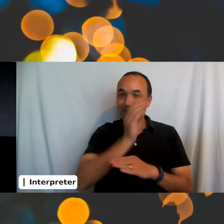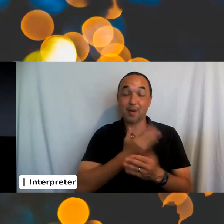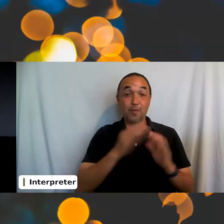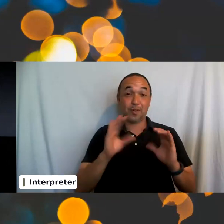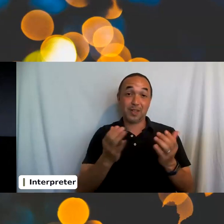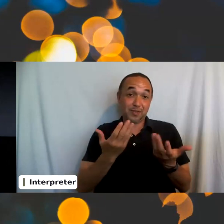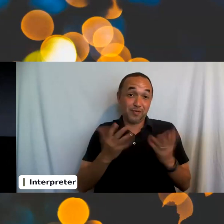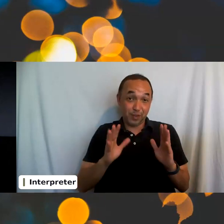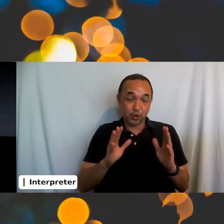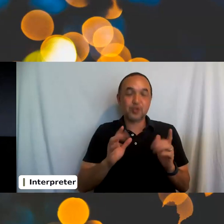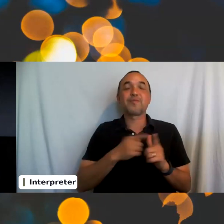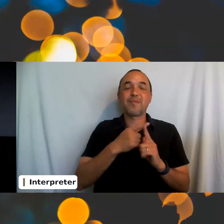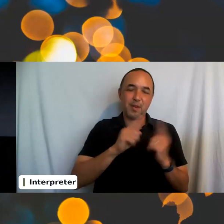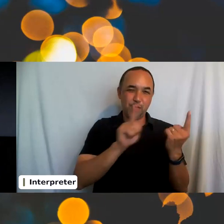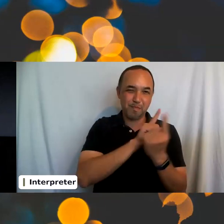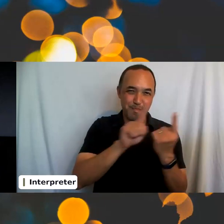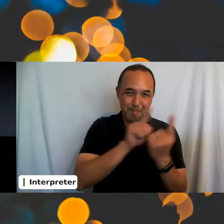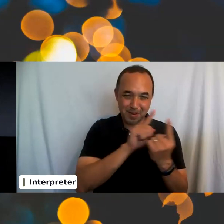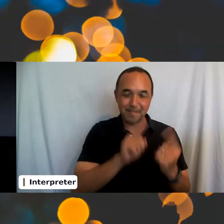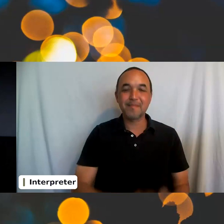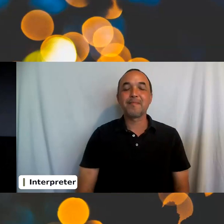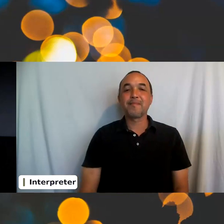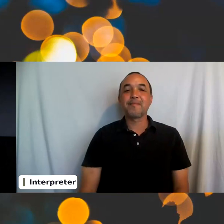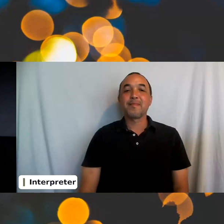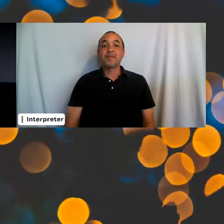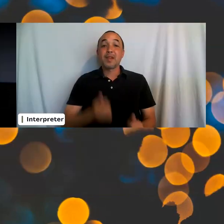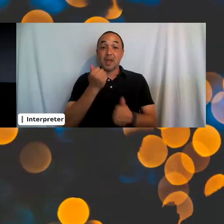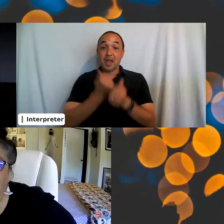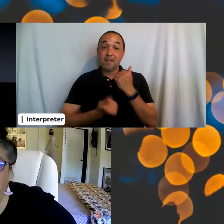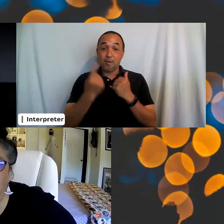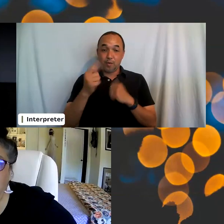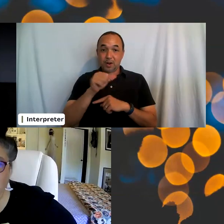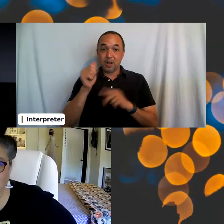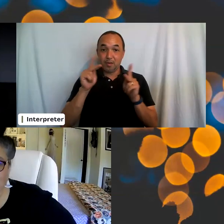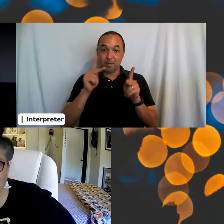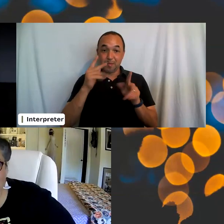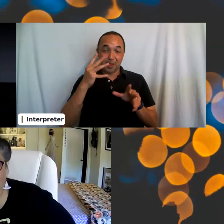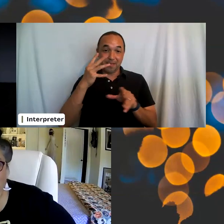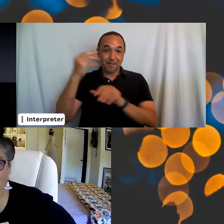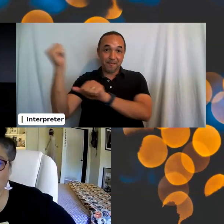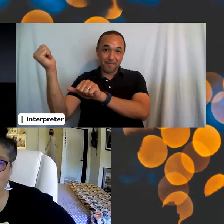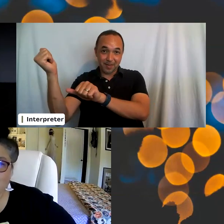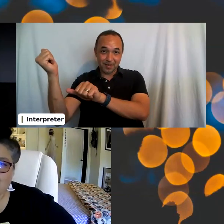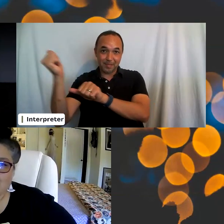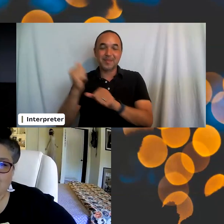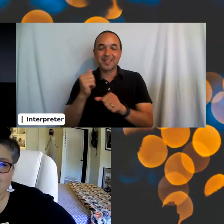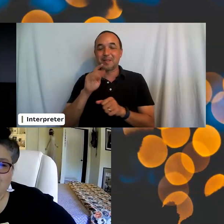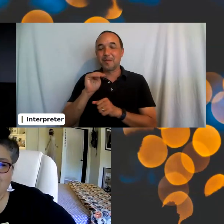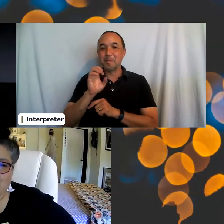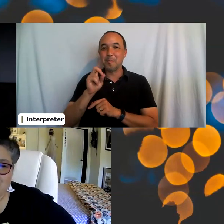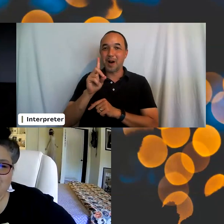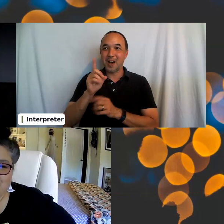class. And we'll just, after everyone has exited, and by that I mean our moderator has ghost busted everybody out of the